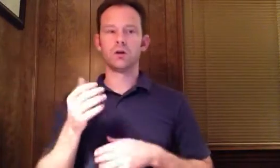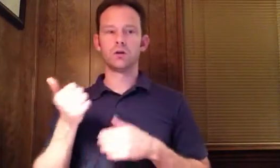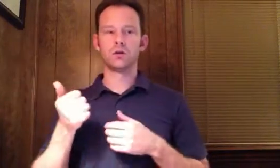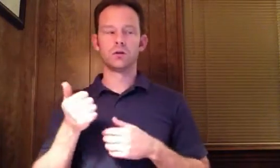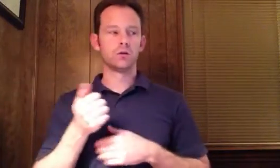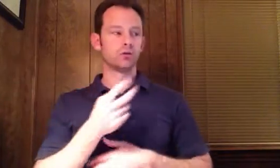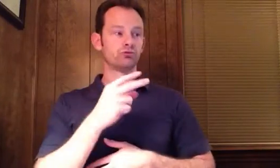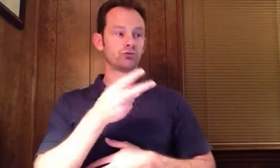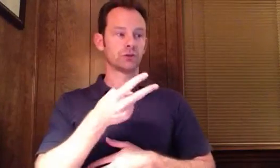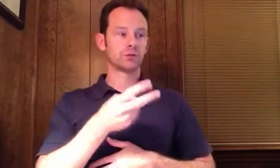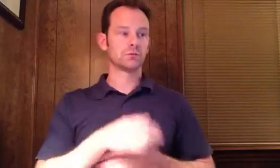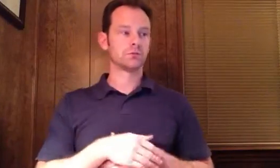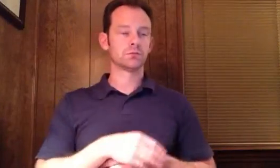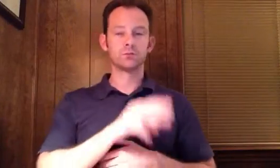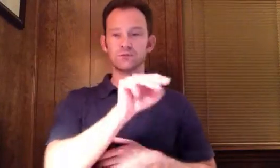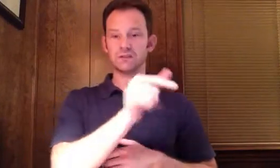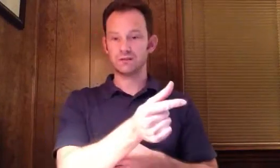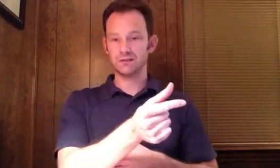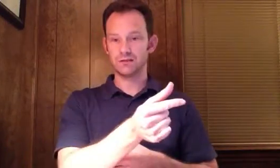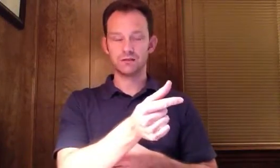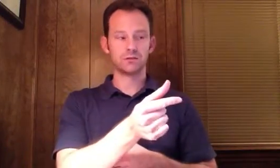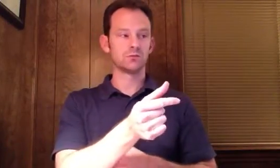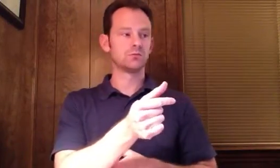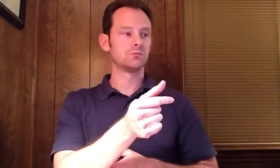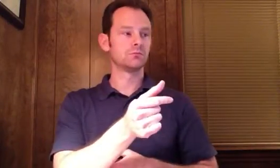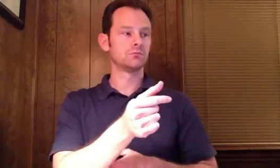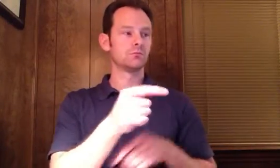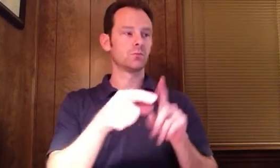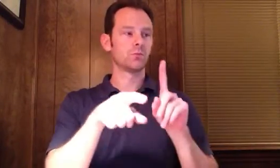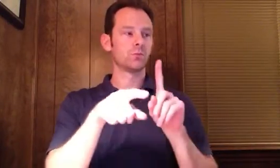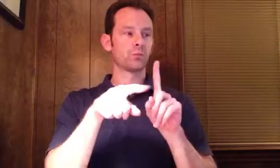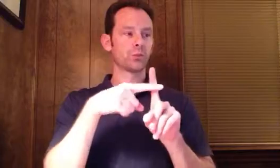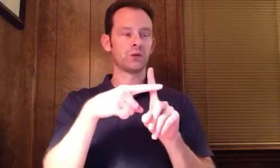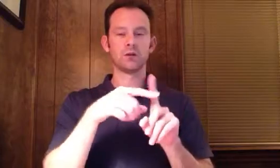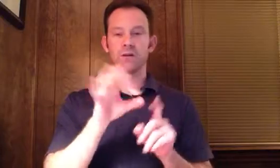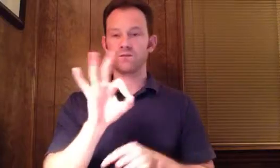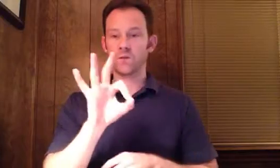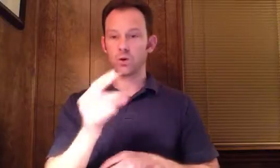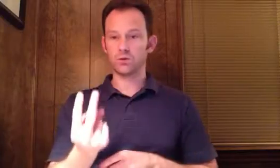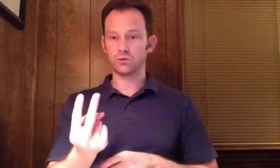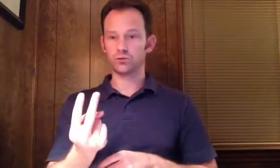Solid magnesium reacts with chlorine gas. See if you can predict the products. Try these on your own.